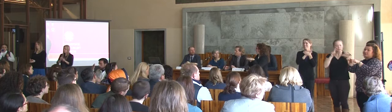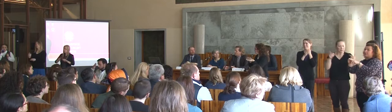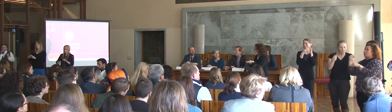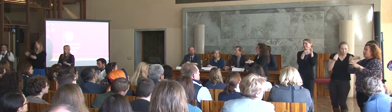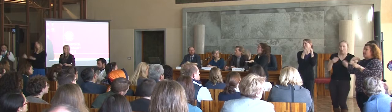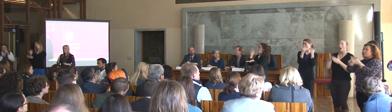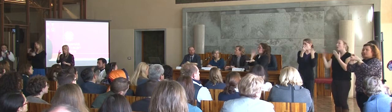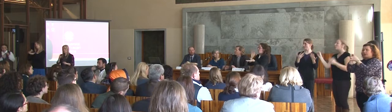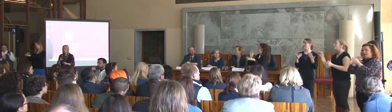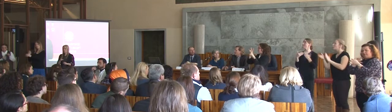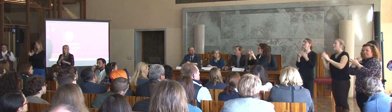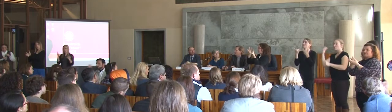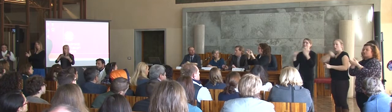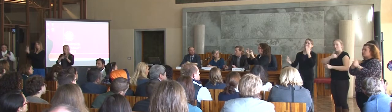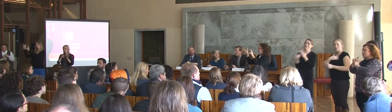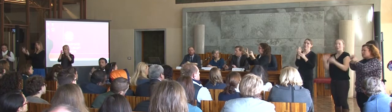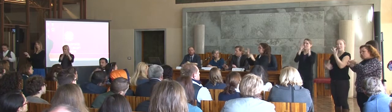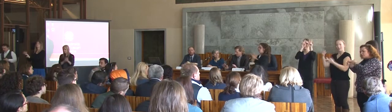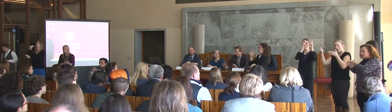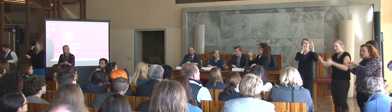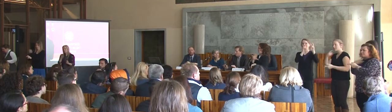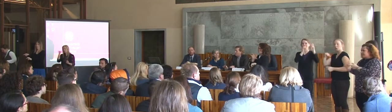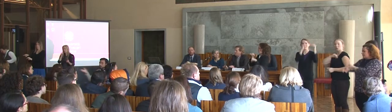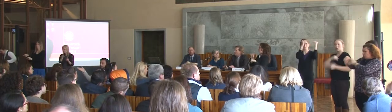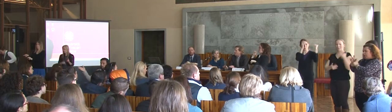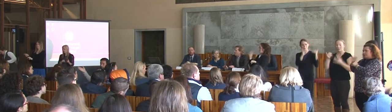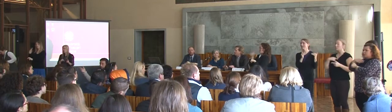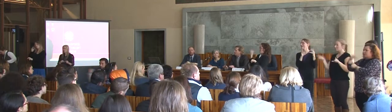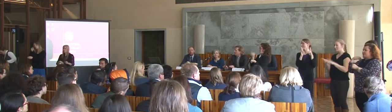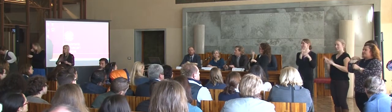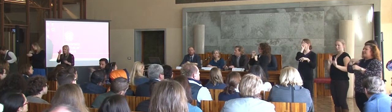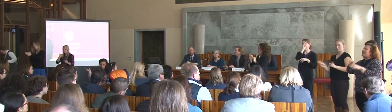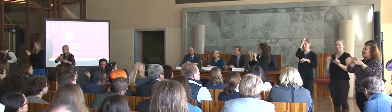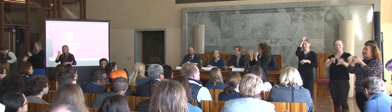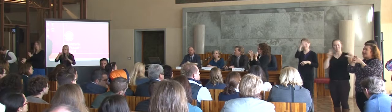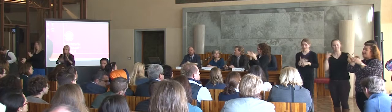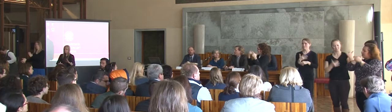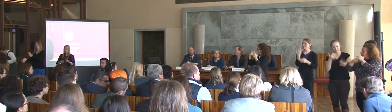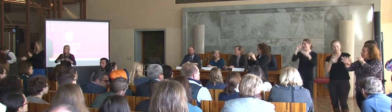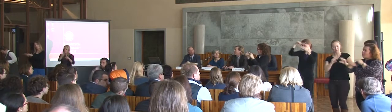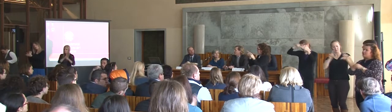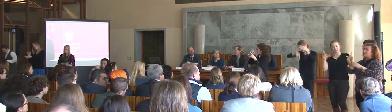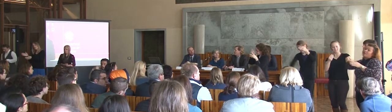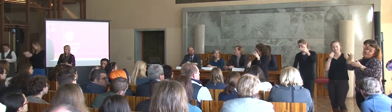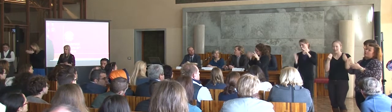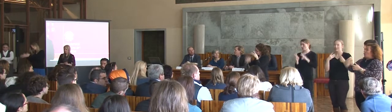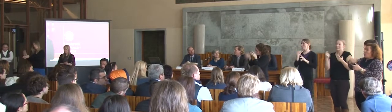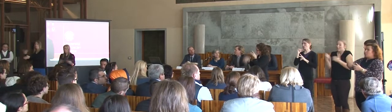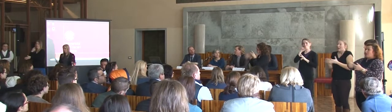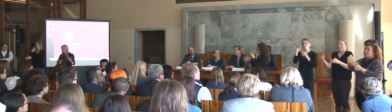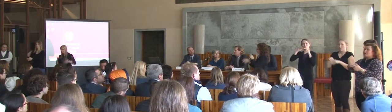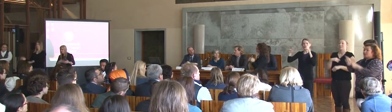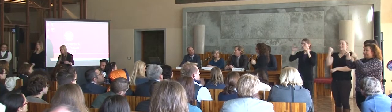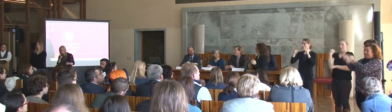new category system, it's much better, and you can go deep down in the special field, a special interest area of